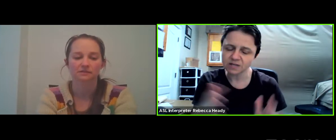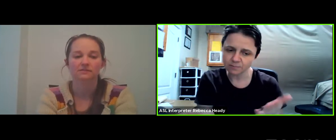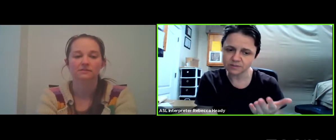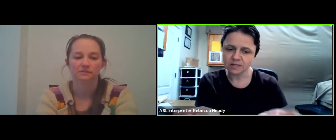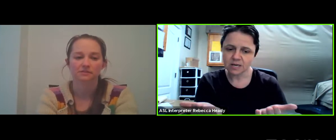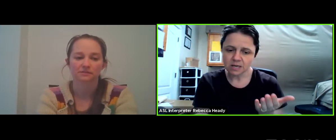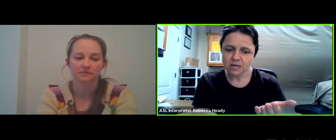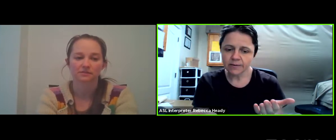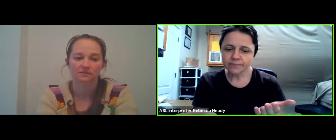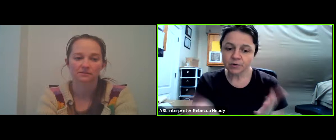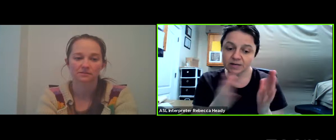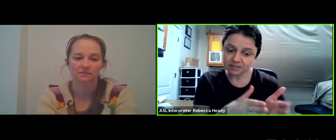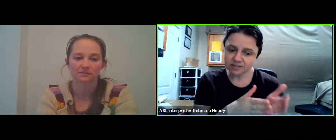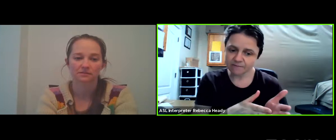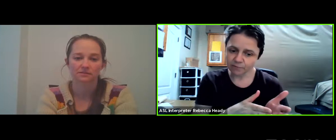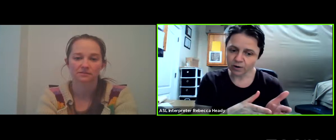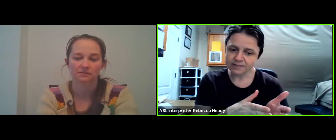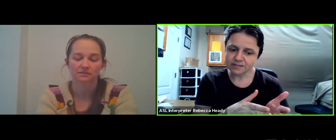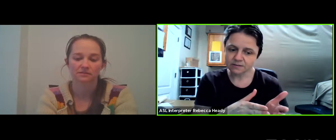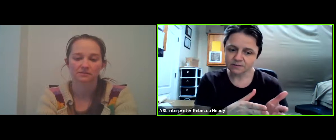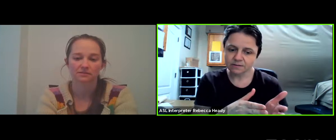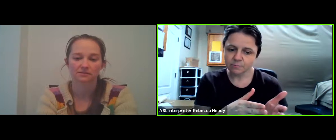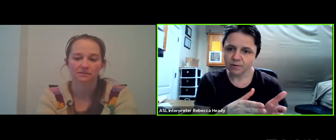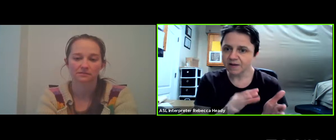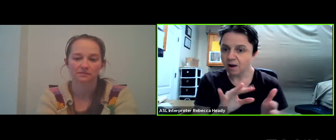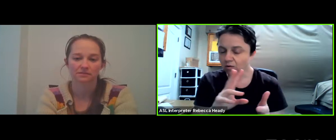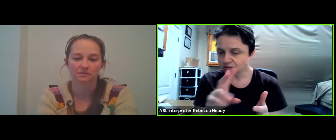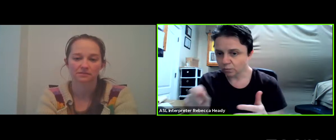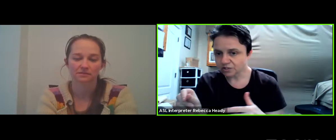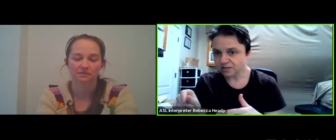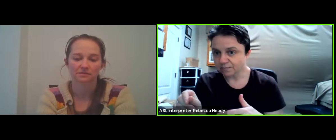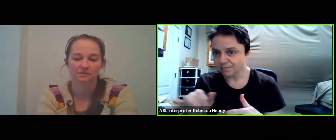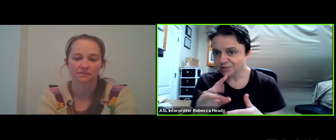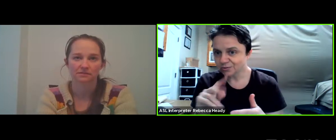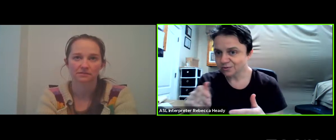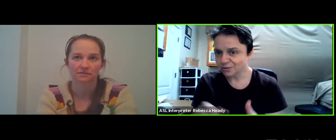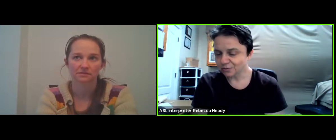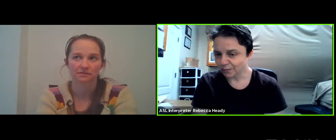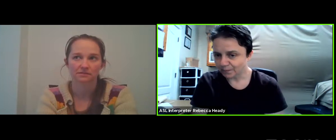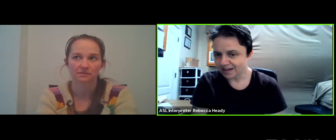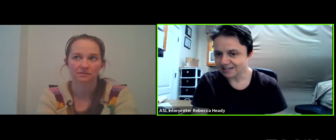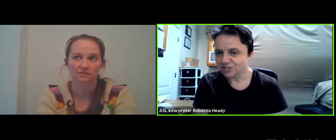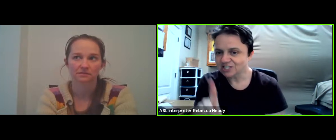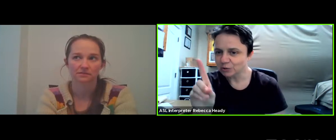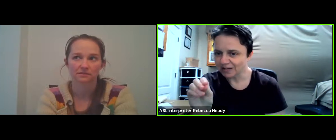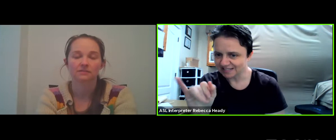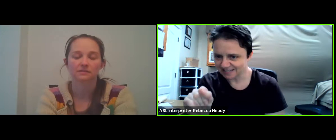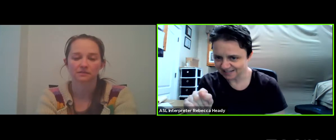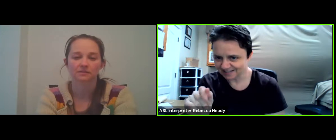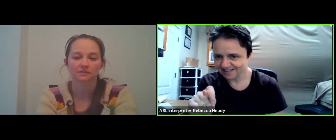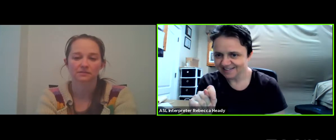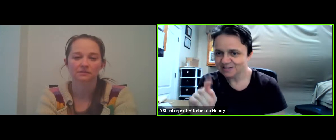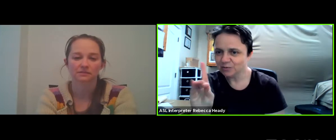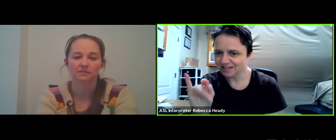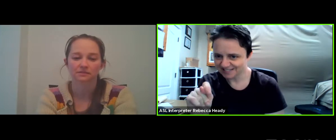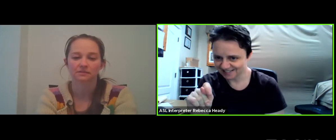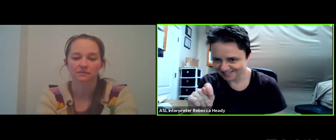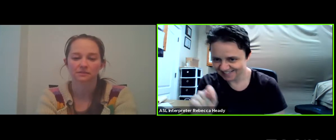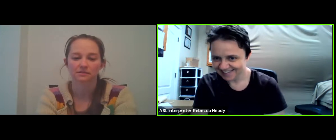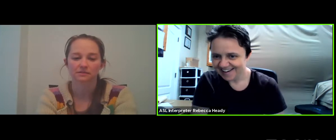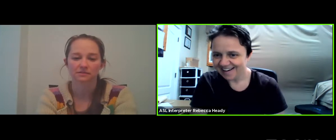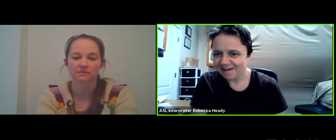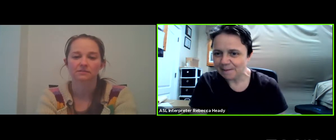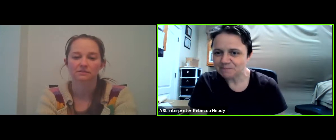word. Because sometimes there is a sign for it, but they also will sometimes choose to like just do it.